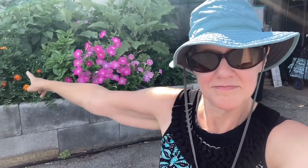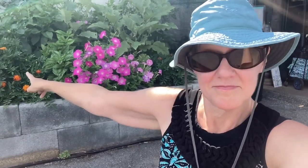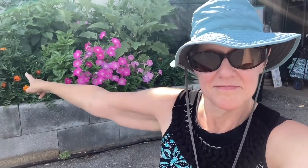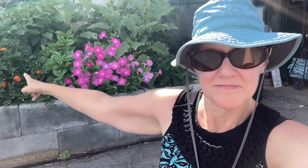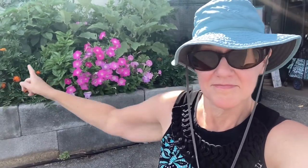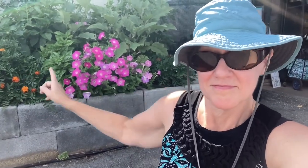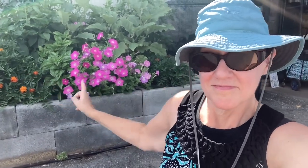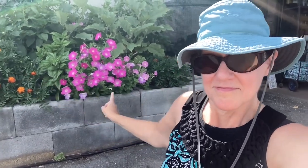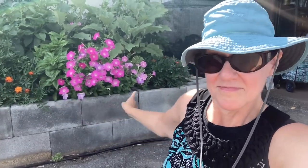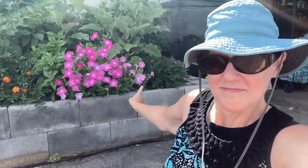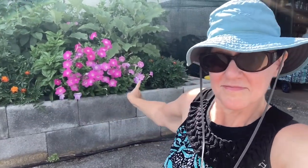good example.